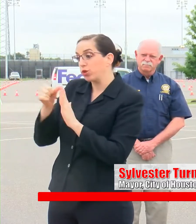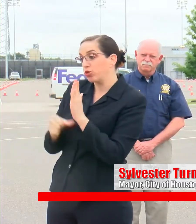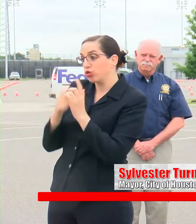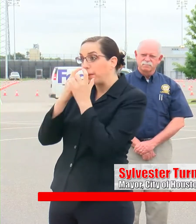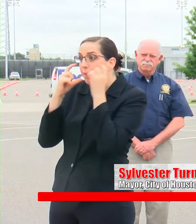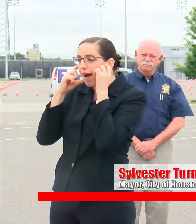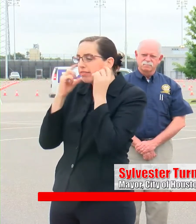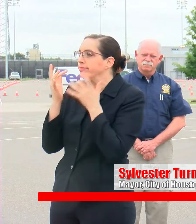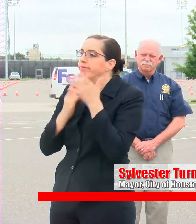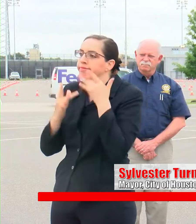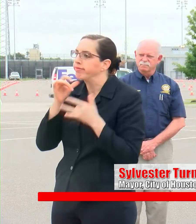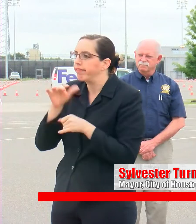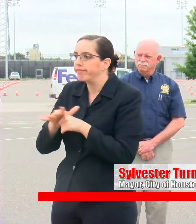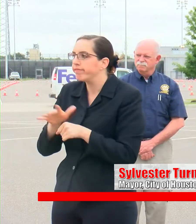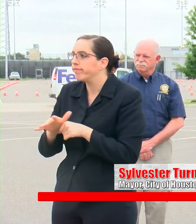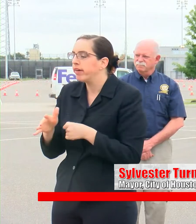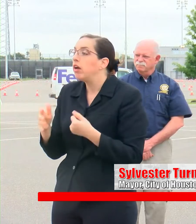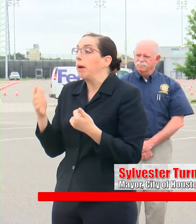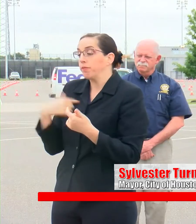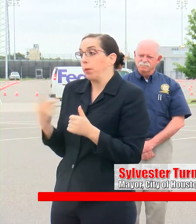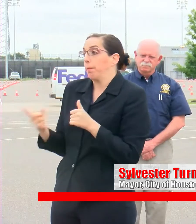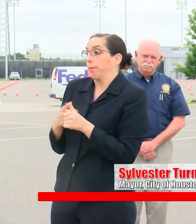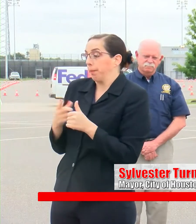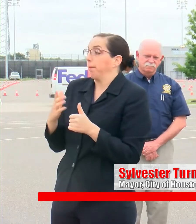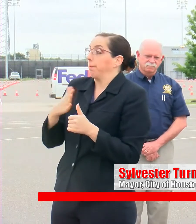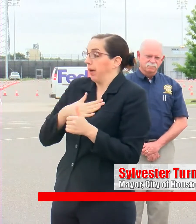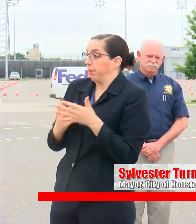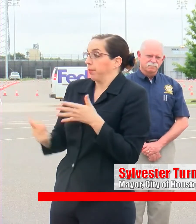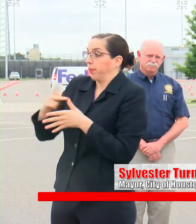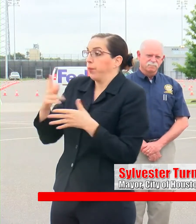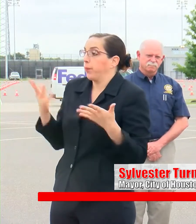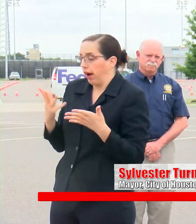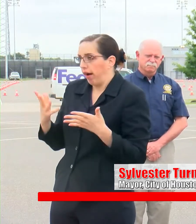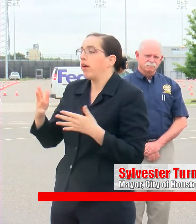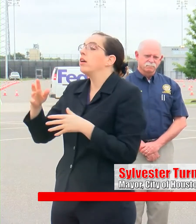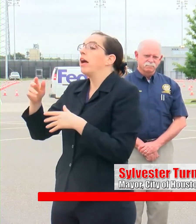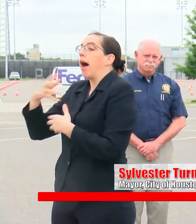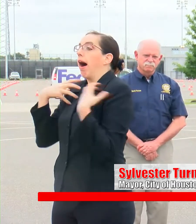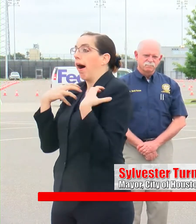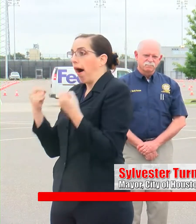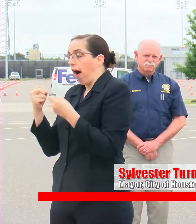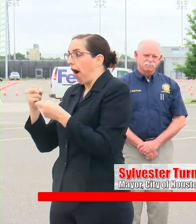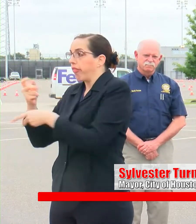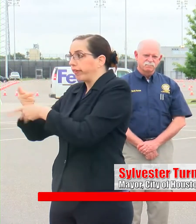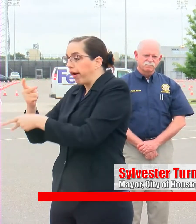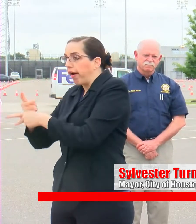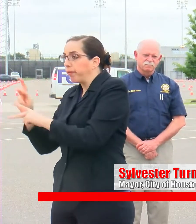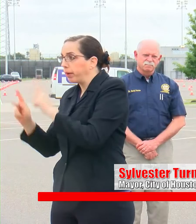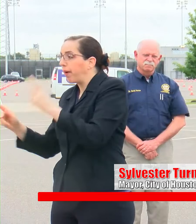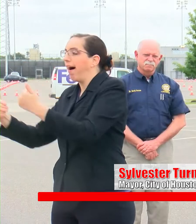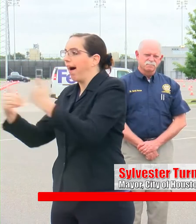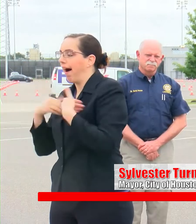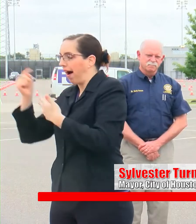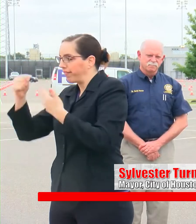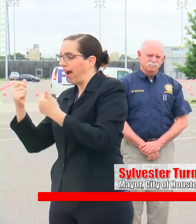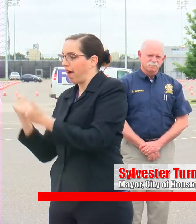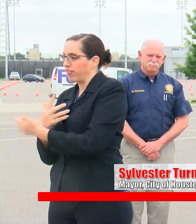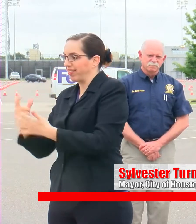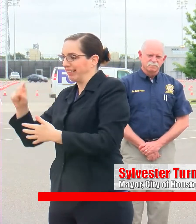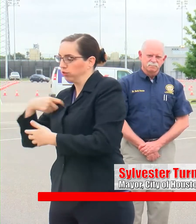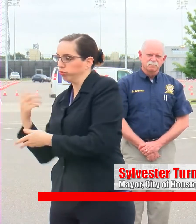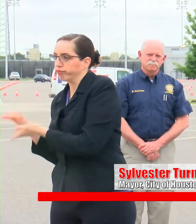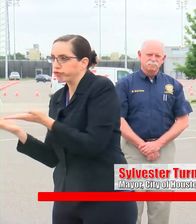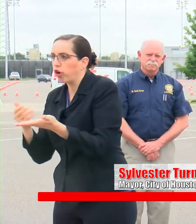supply. And my number one priority is to make sure the healthcare providers, our first responders, have what they need so that they can serve the general